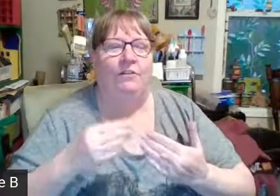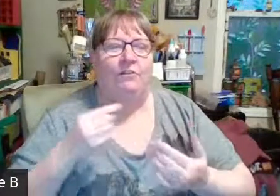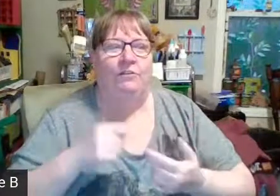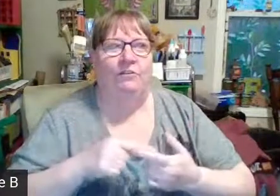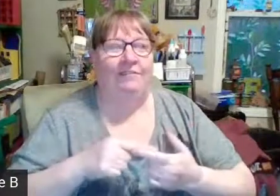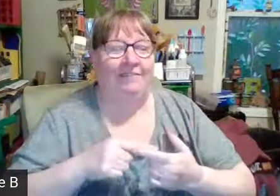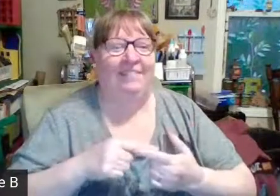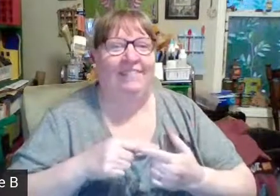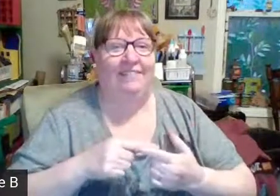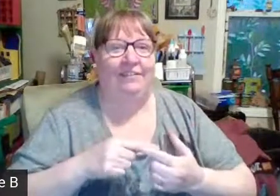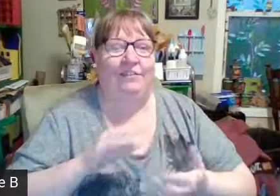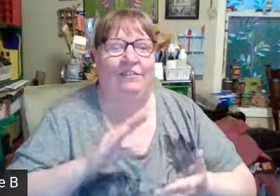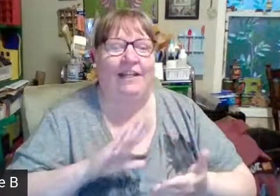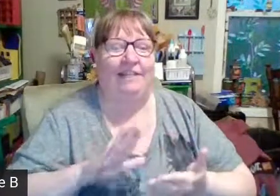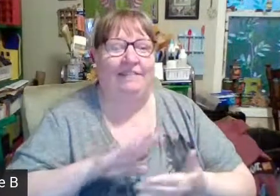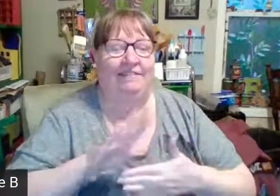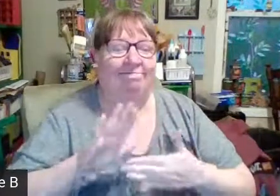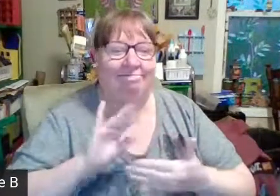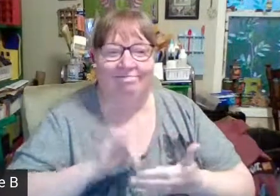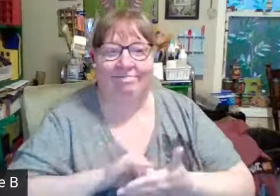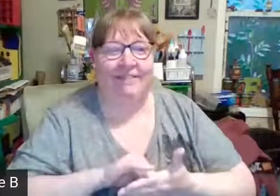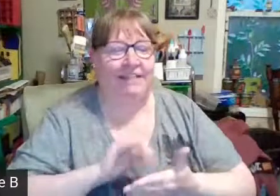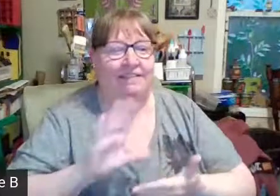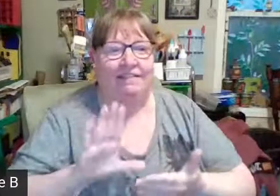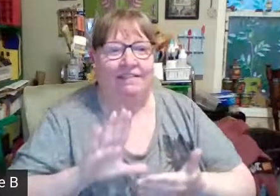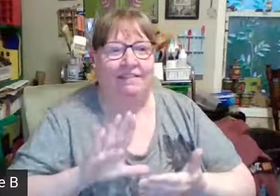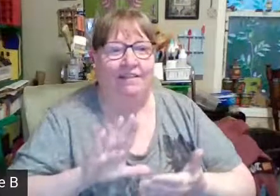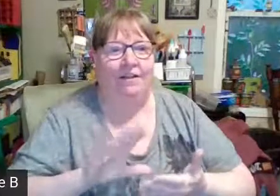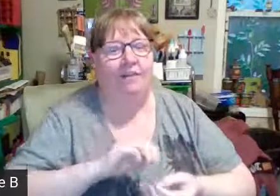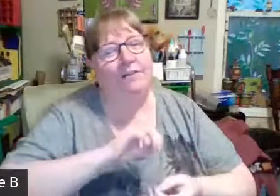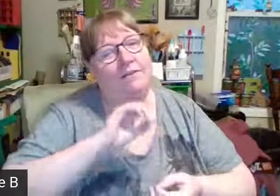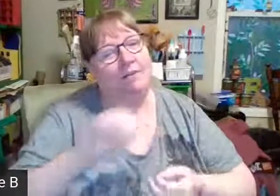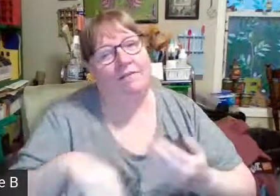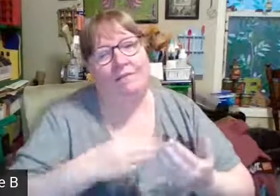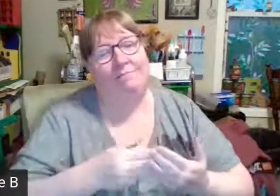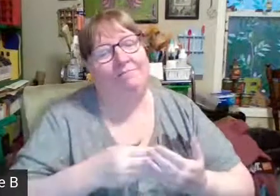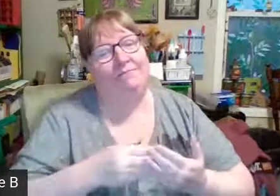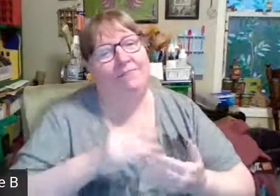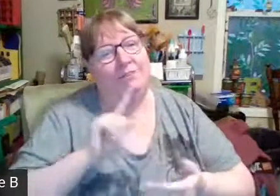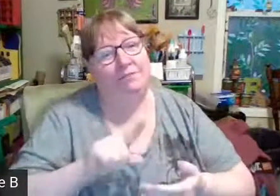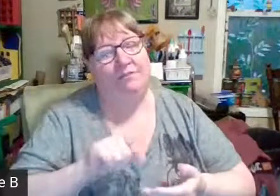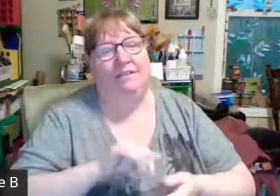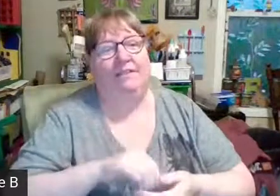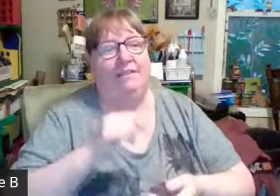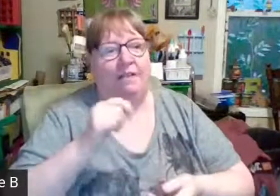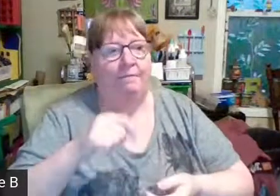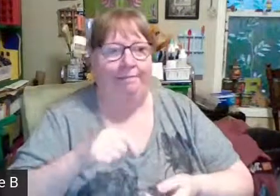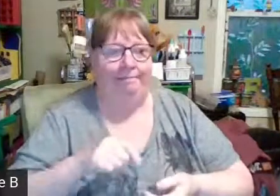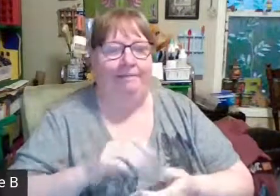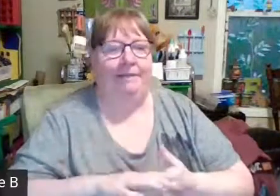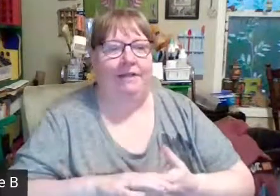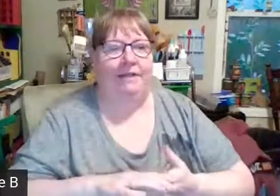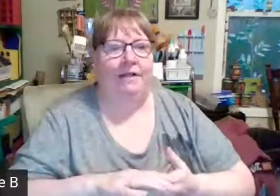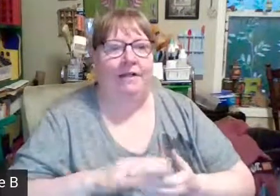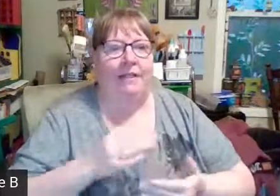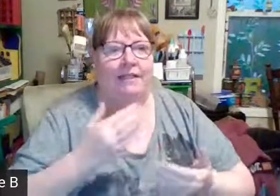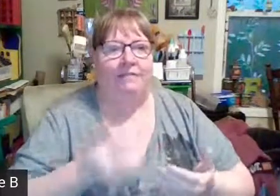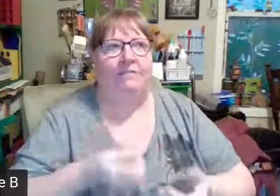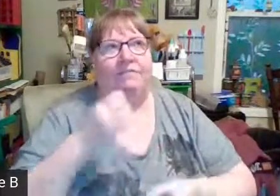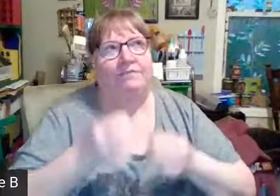end of their package. And that's the package they get that month. I have had artists ask me, and I'm sure it can be confusing, because they didn't get the